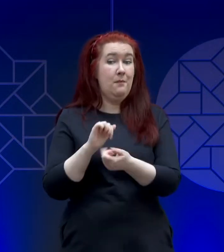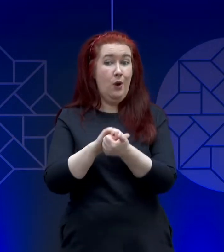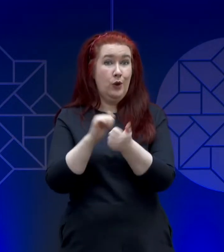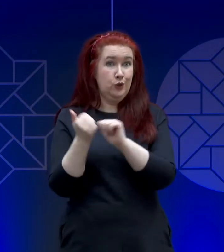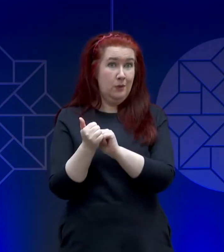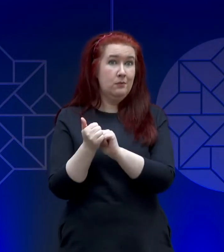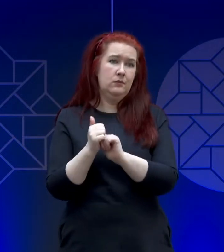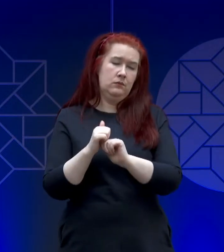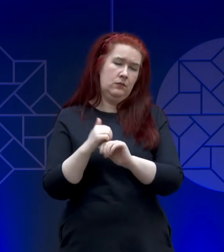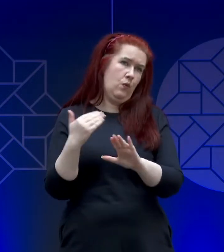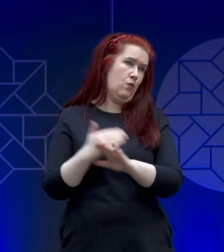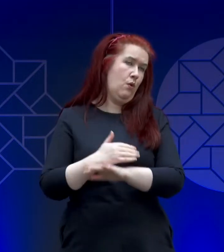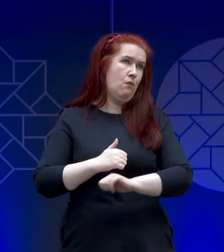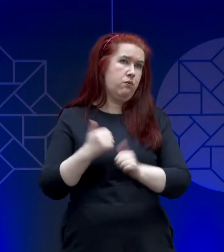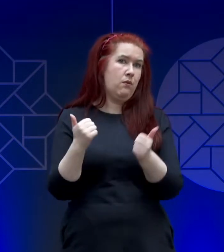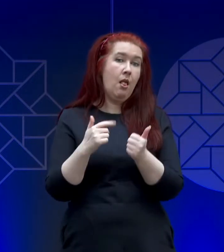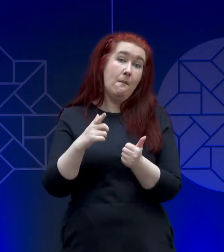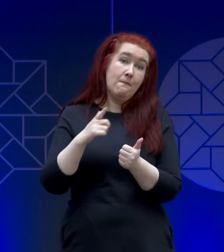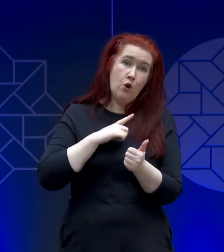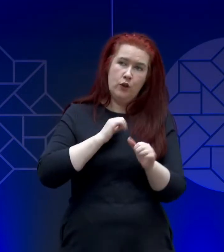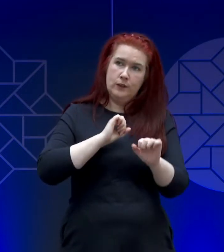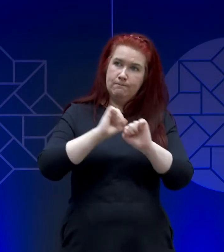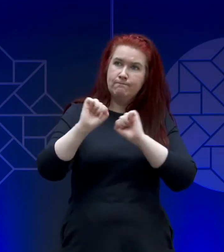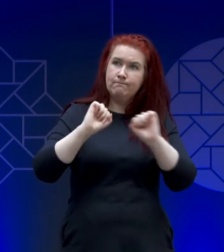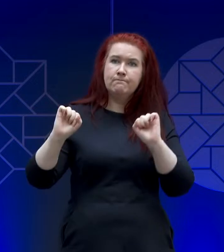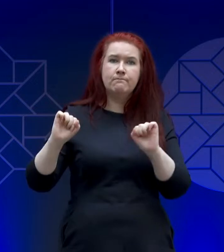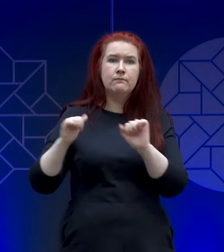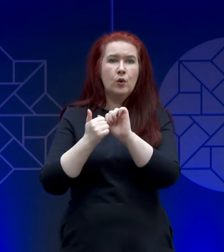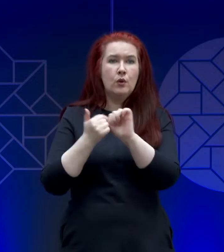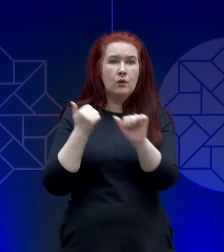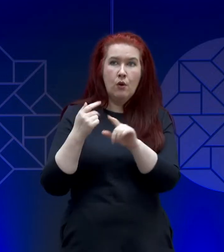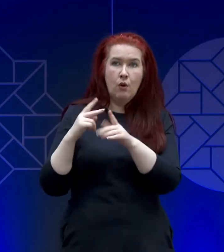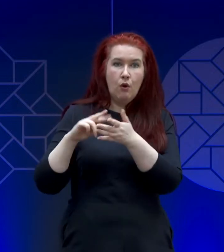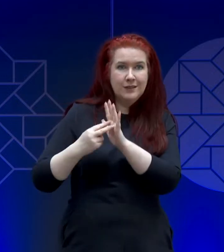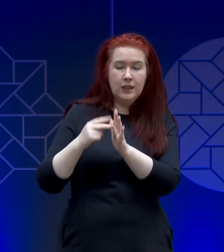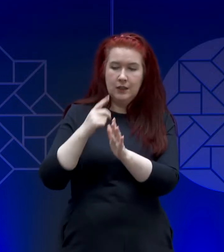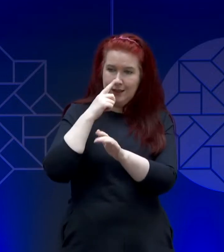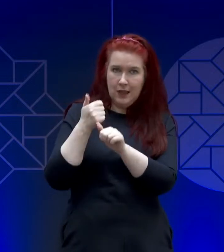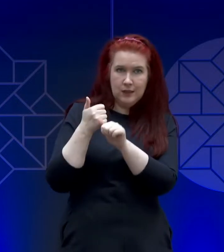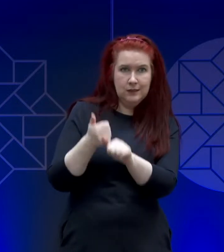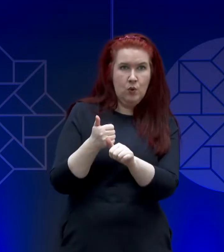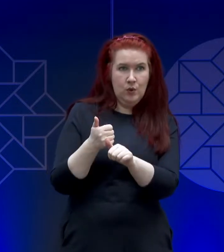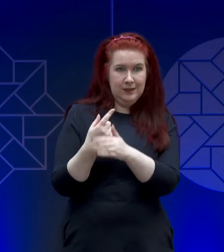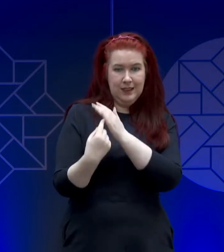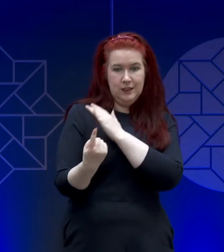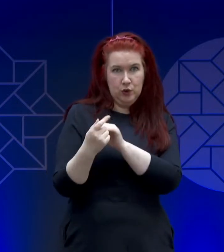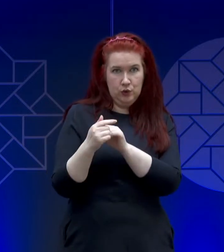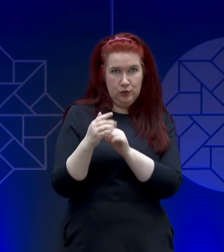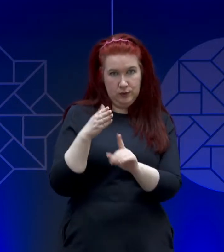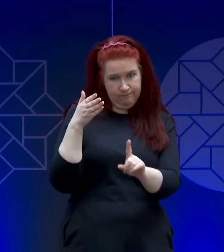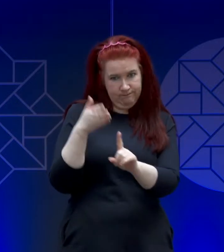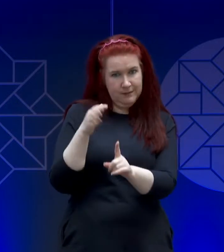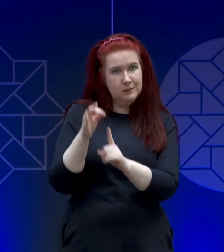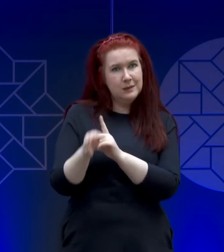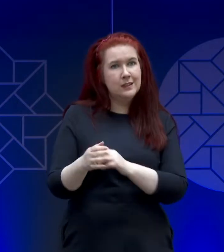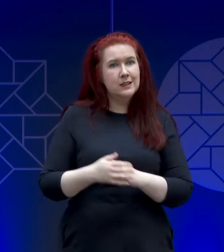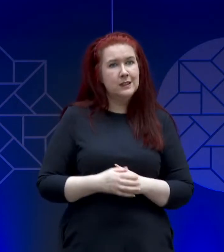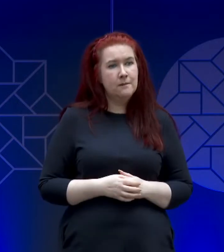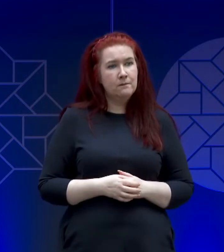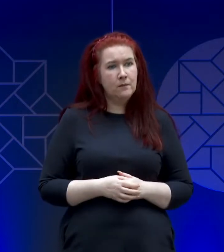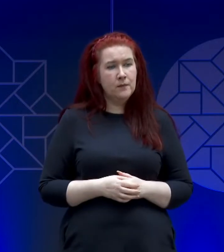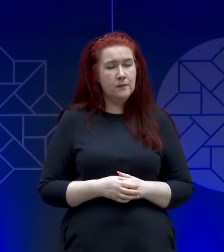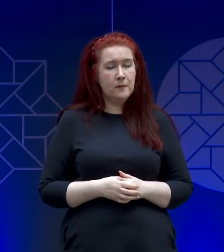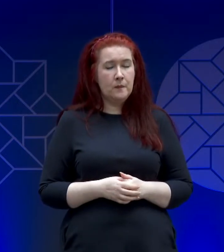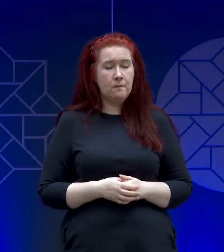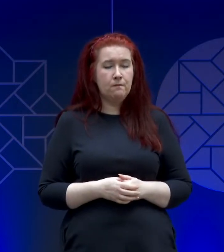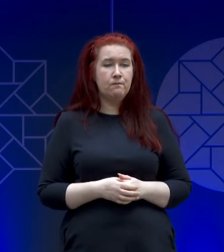because of what those organisations could do to better support individuals. So now, some of